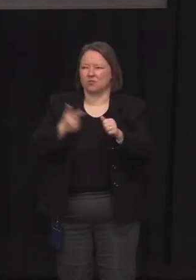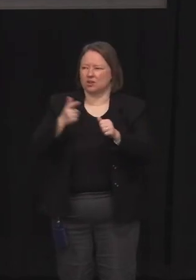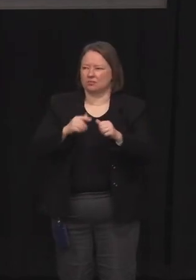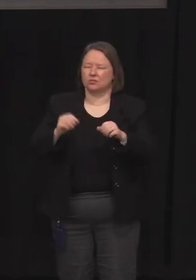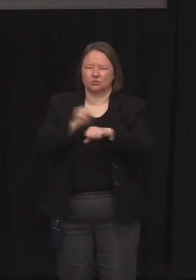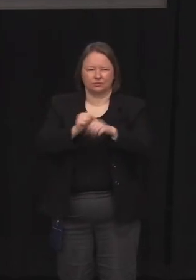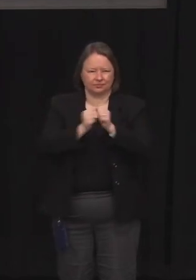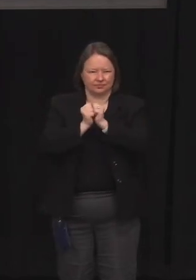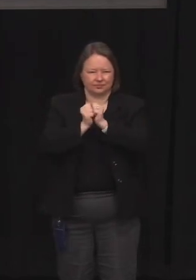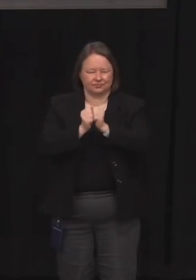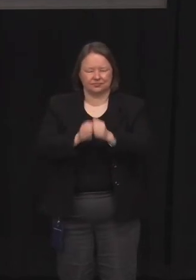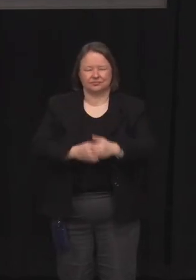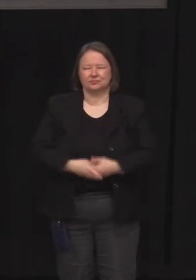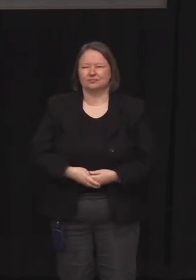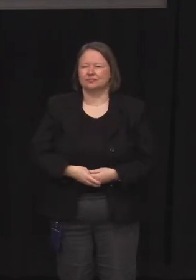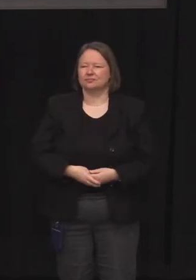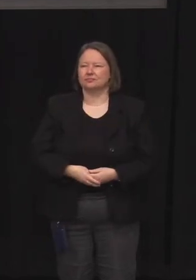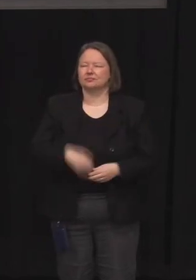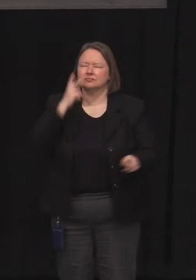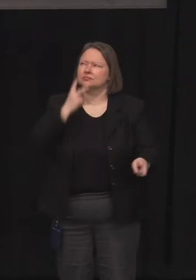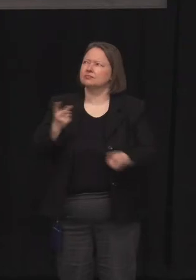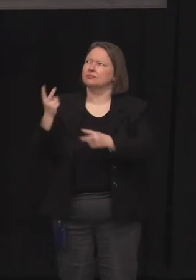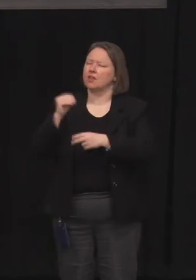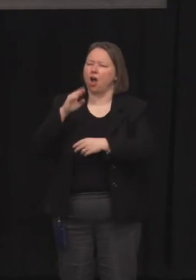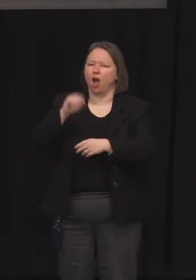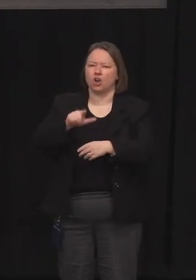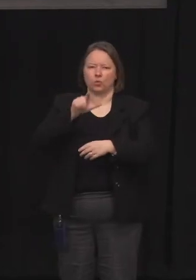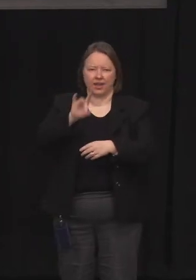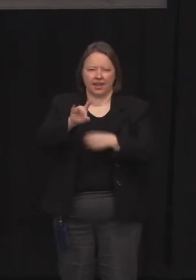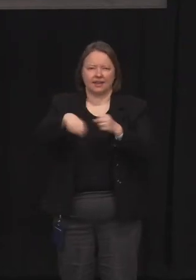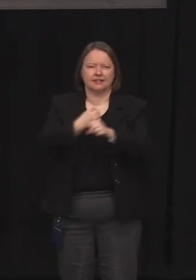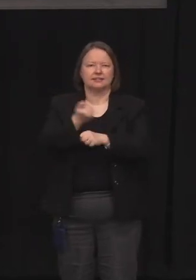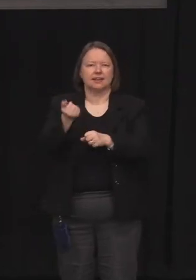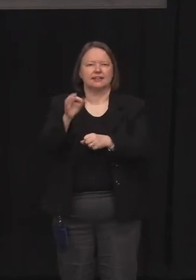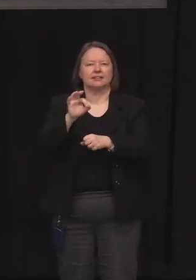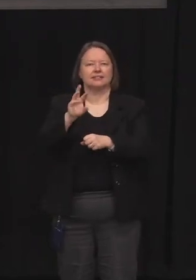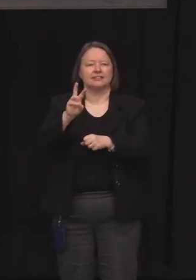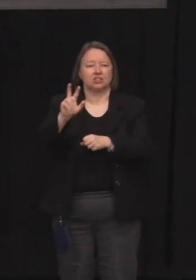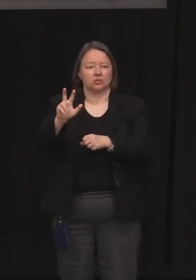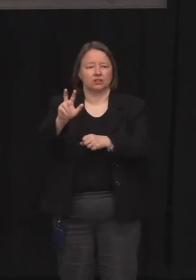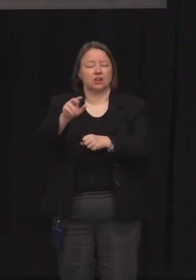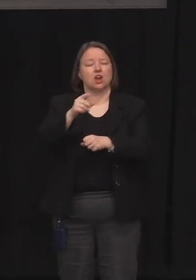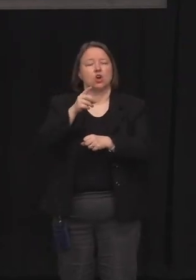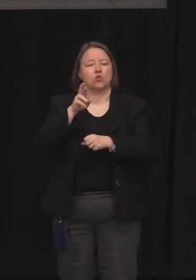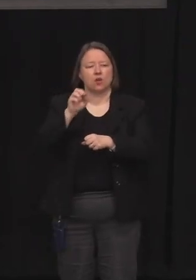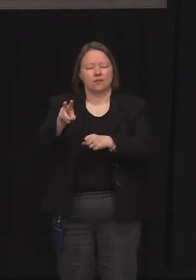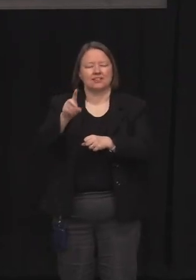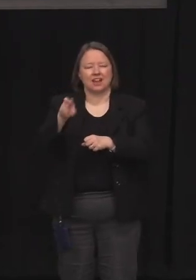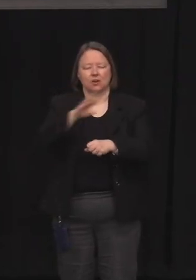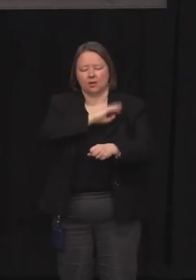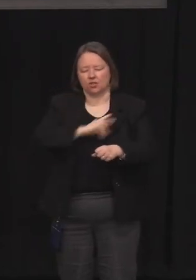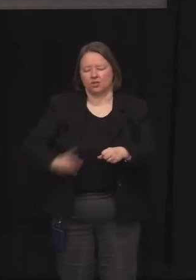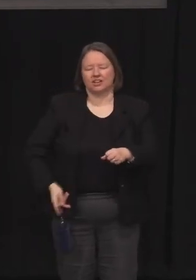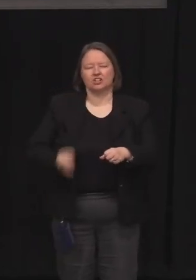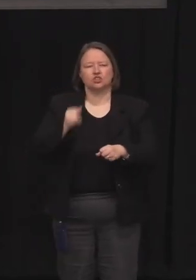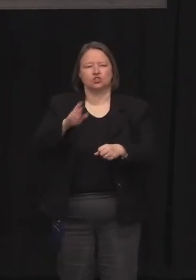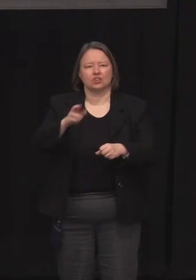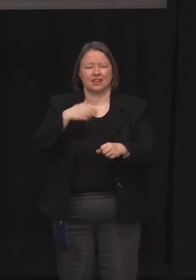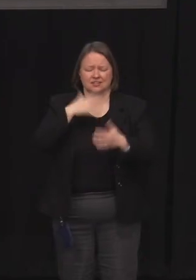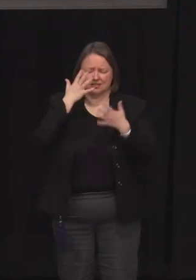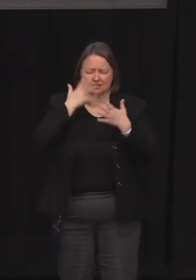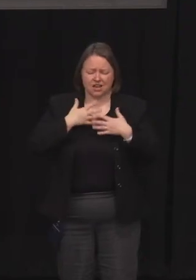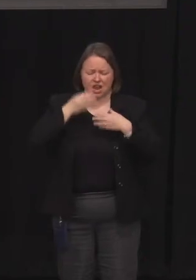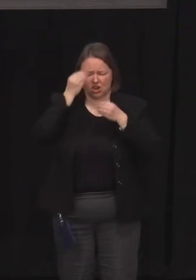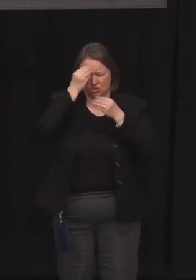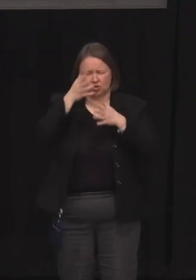white. We look back to August 28, 1963. Reverend Dr. Martin Luther King Jr. delivered the sad news